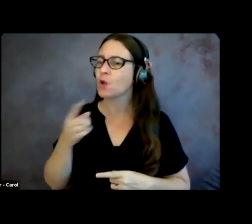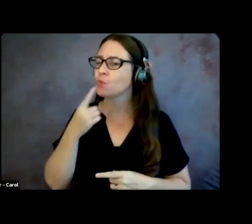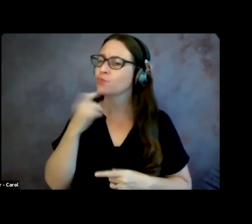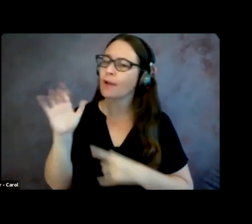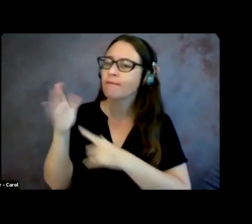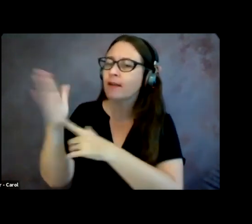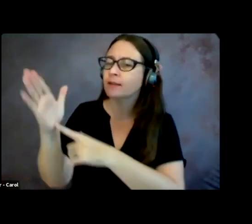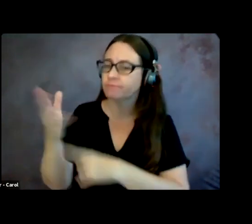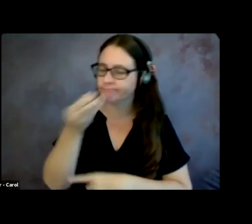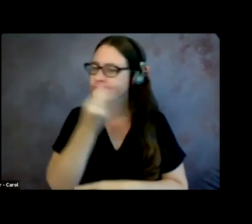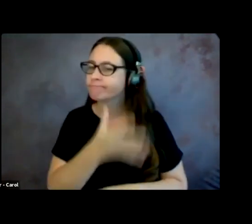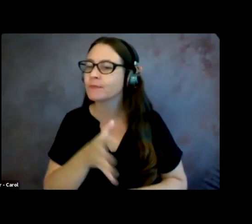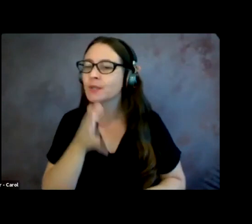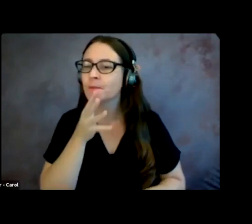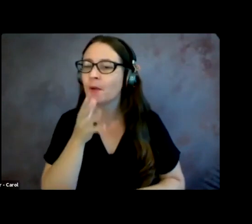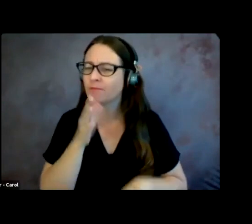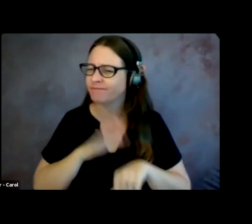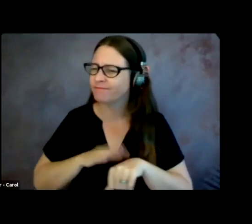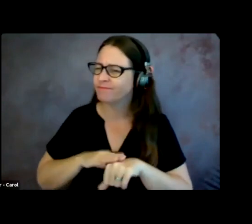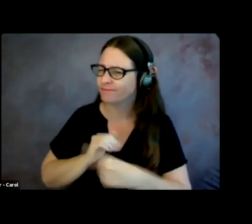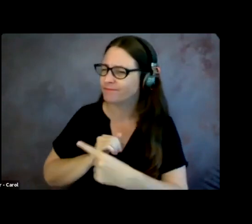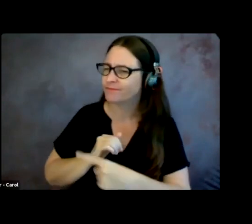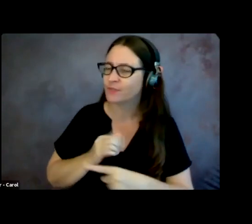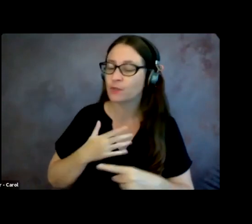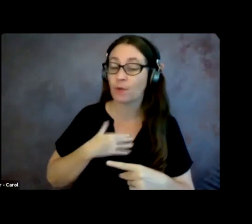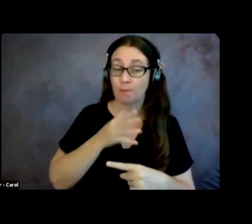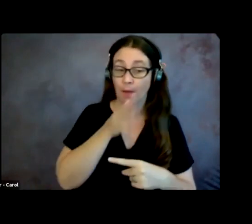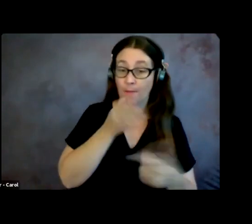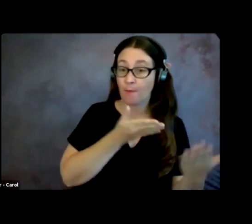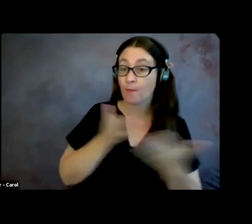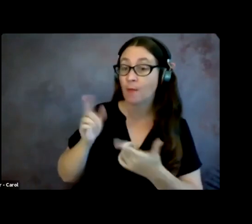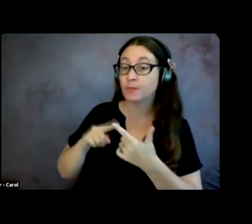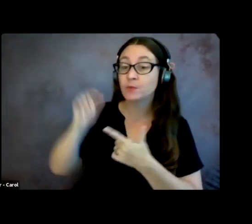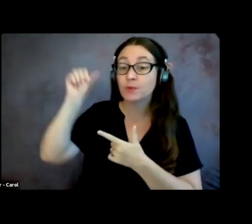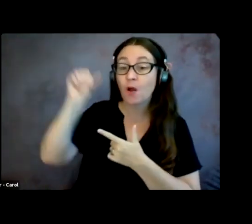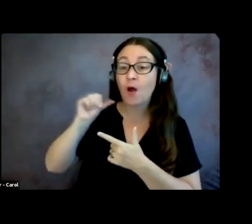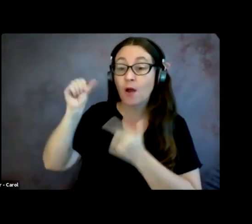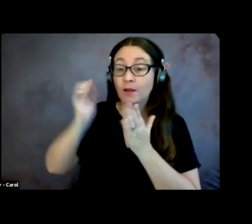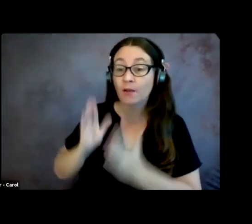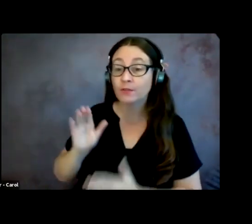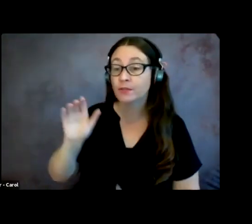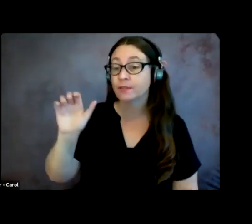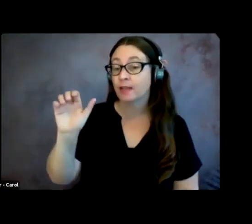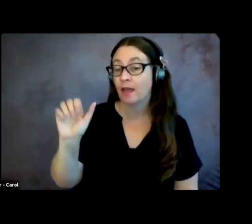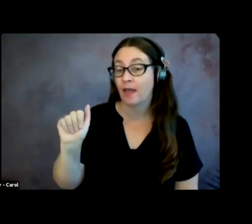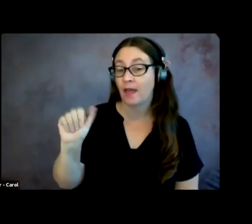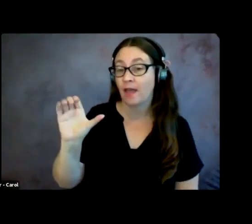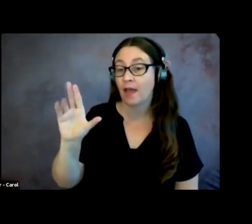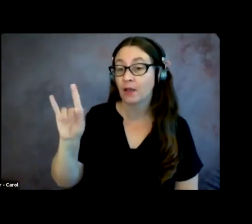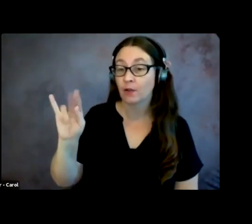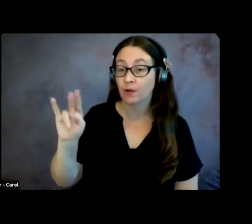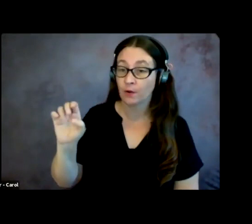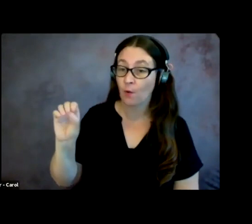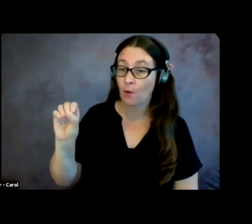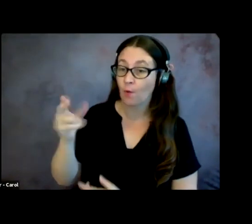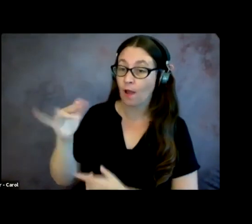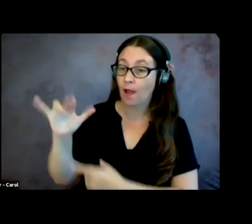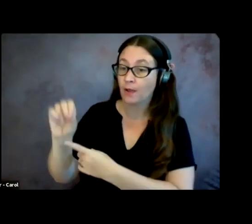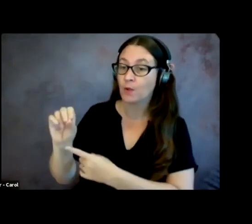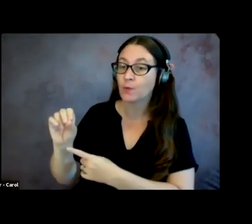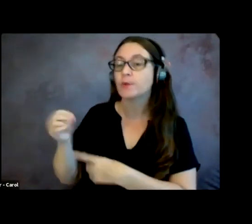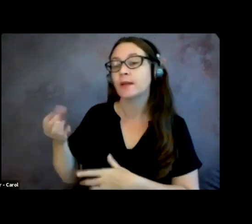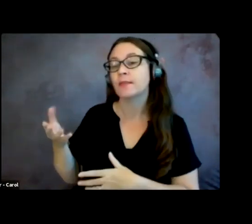my mom. My mom took me to an audiologist in Akron, Ohio, and I was diagnosed with a mild hearing loss at the